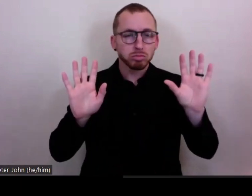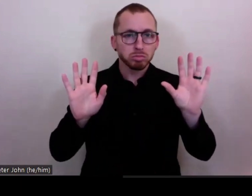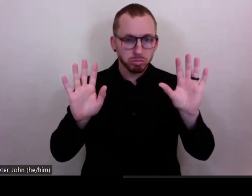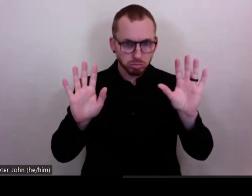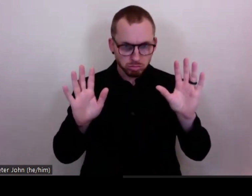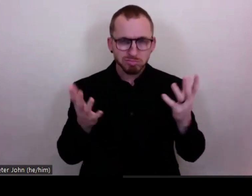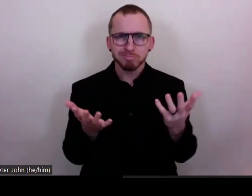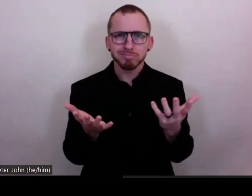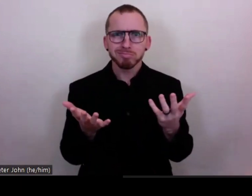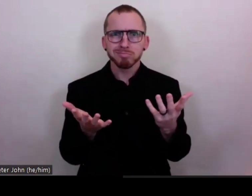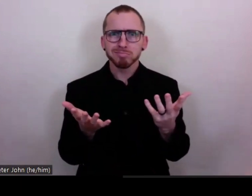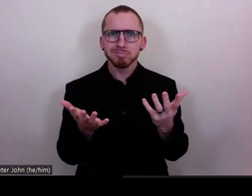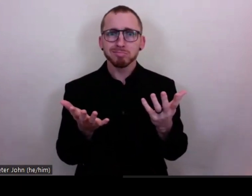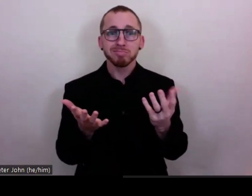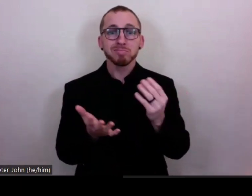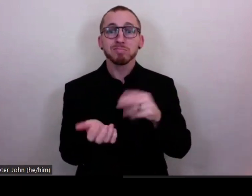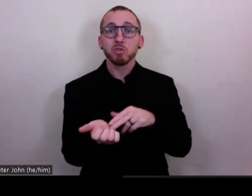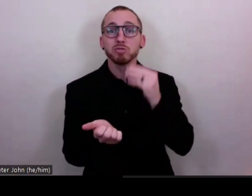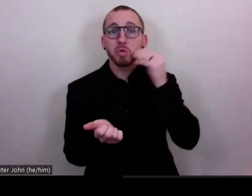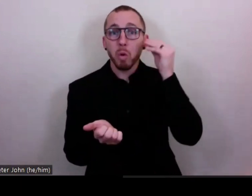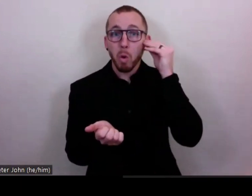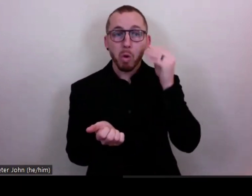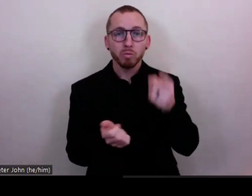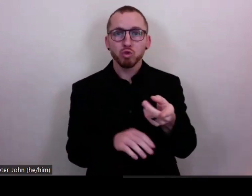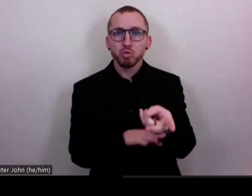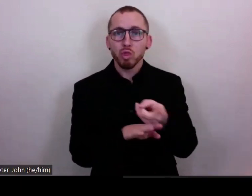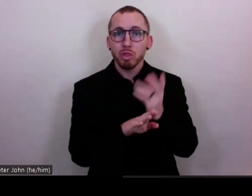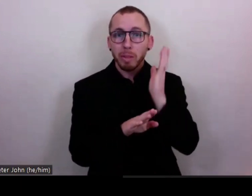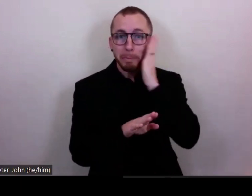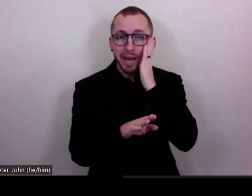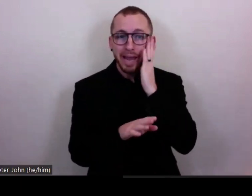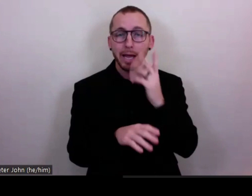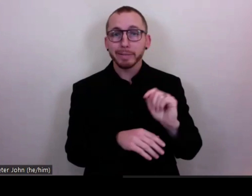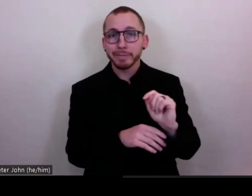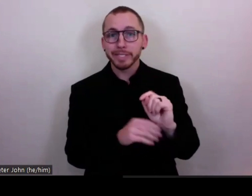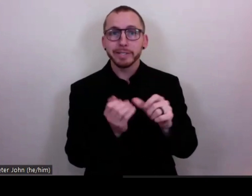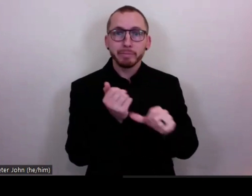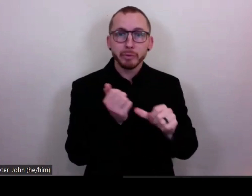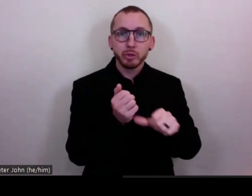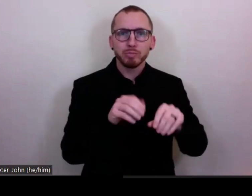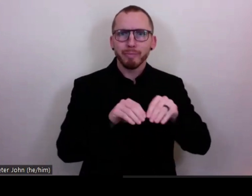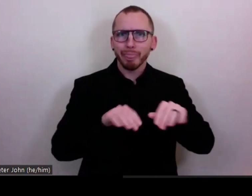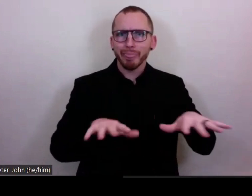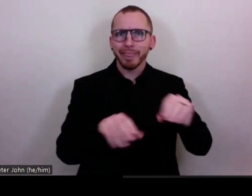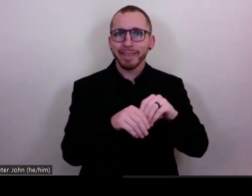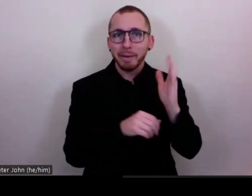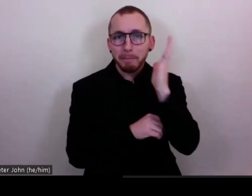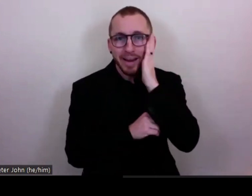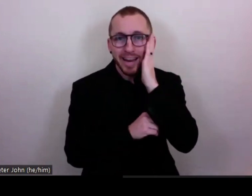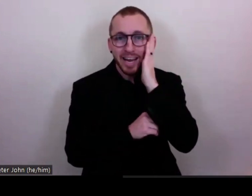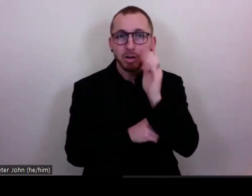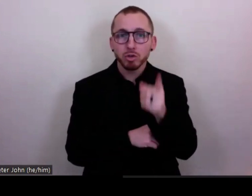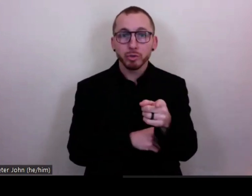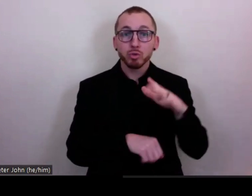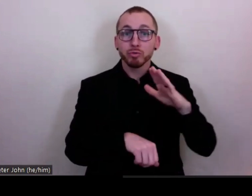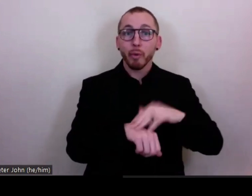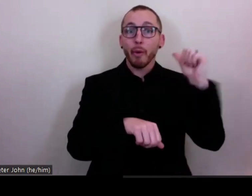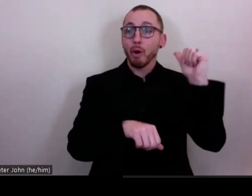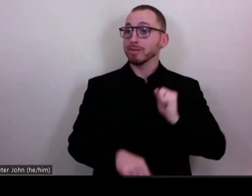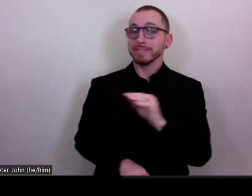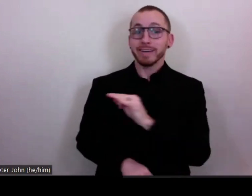And then they don't come and clean you up for hours and hours and hours. You leave the call bell ringing for hours and hours and hours.